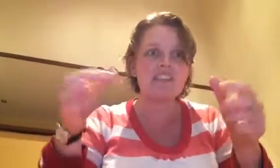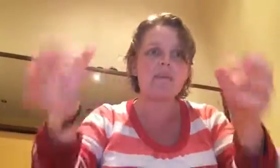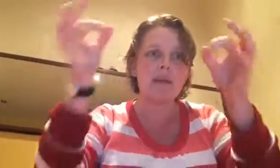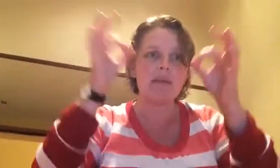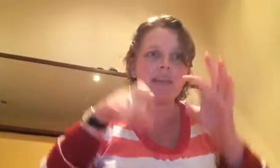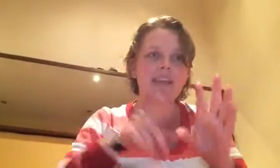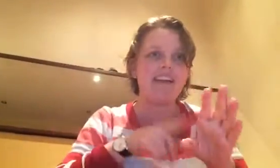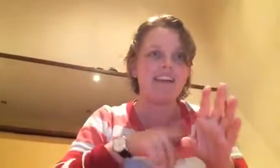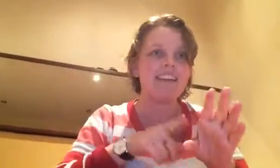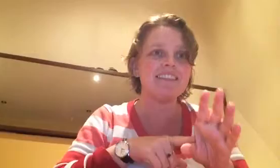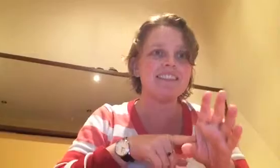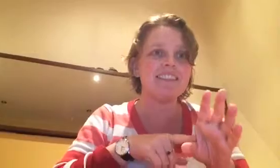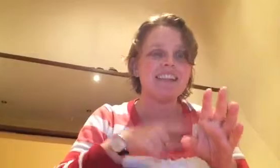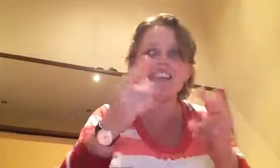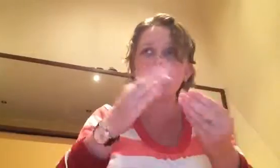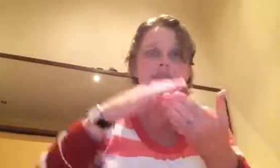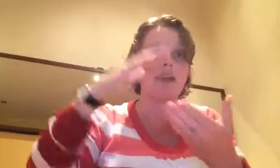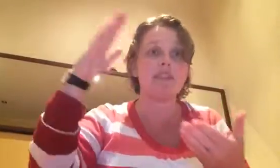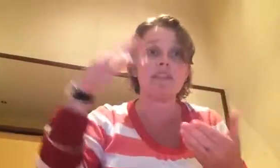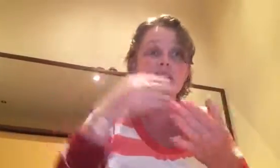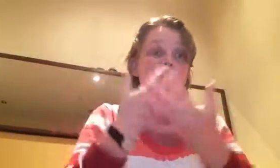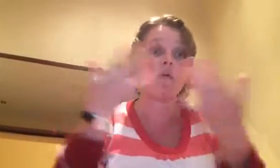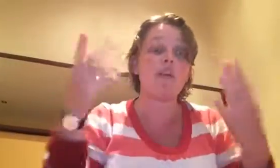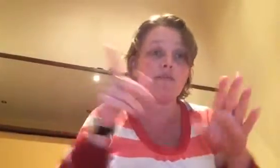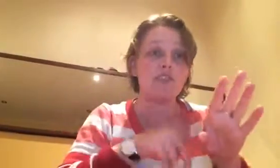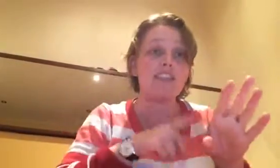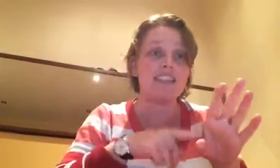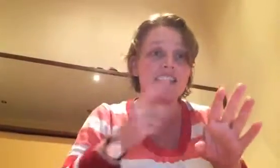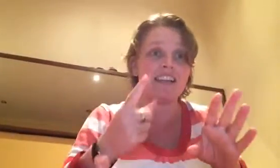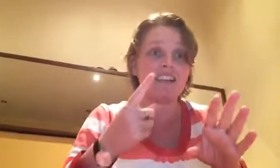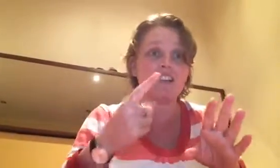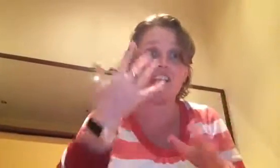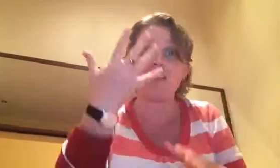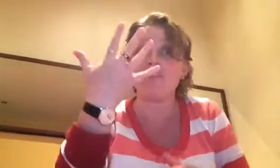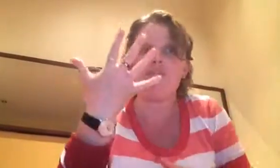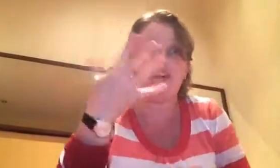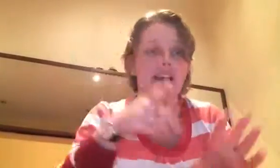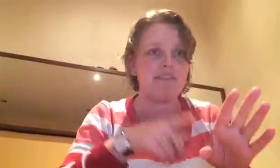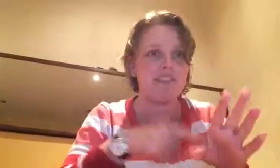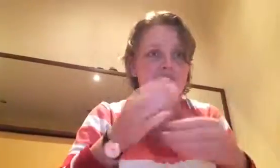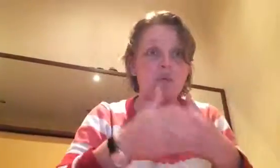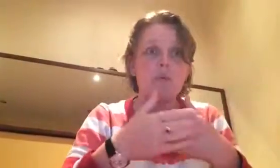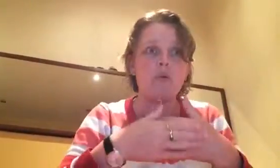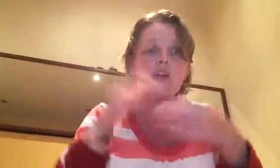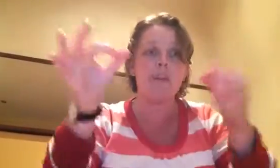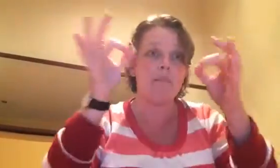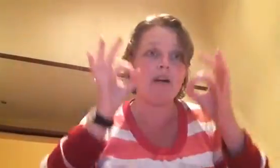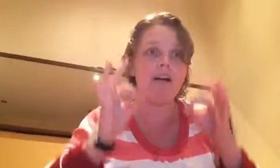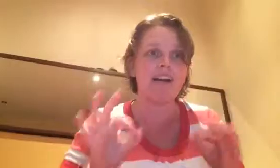that might be younger, and sometimes it's quite a few years younger, like even 5 years or more